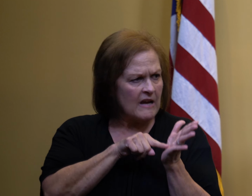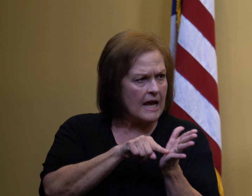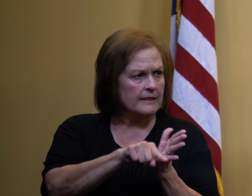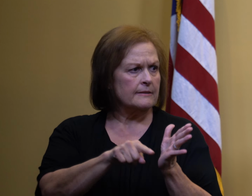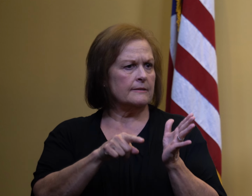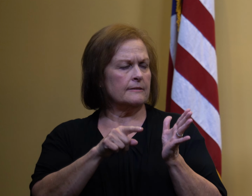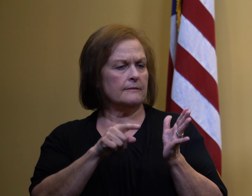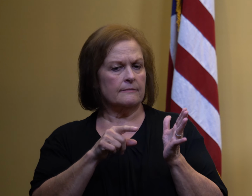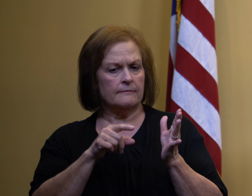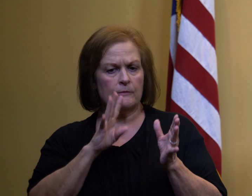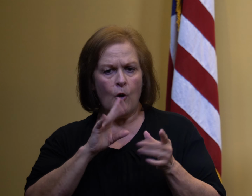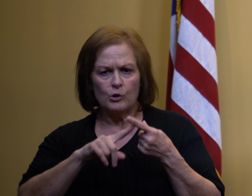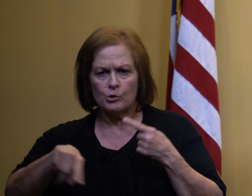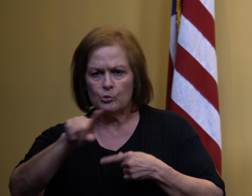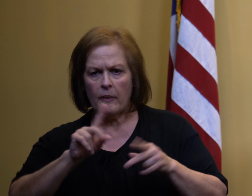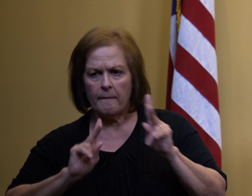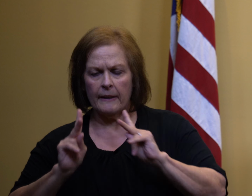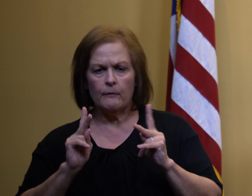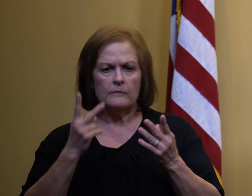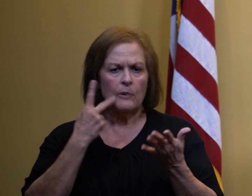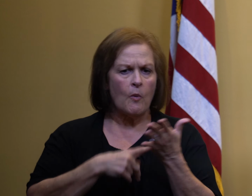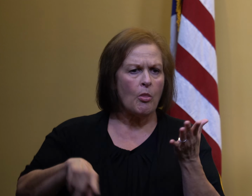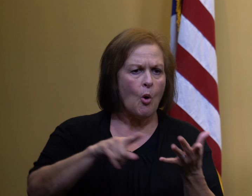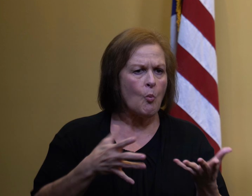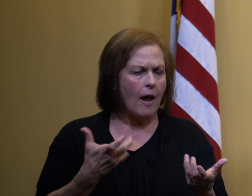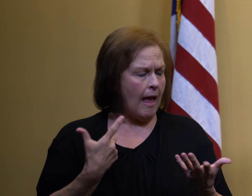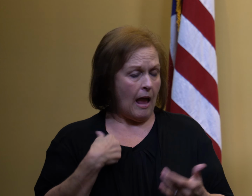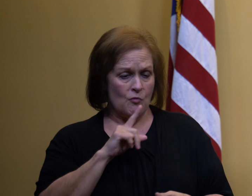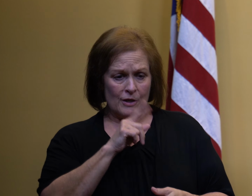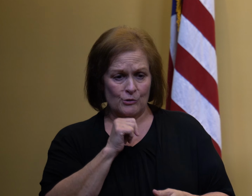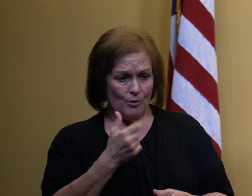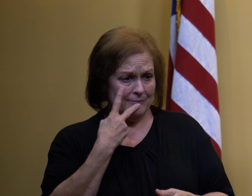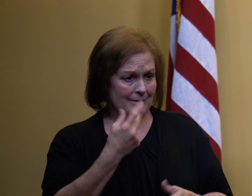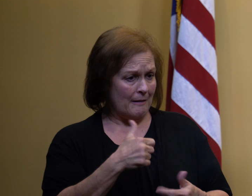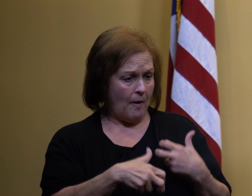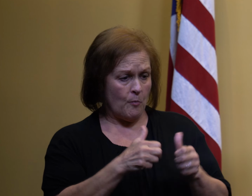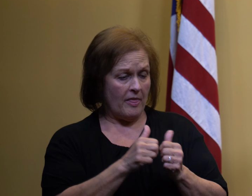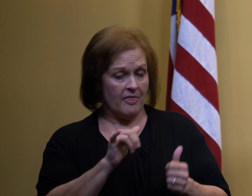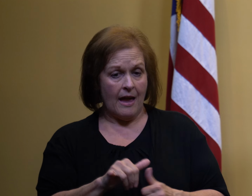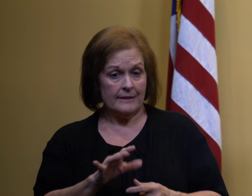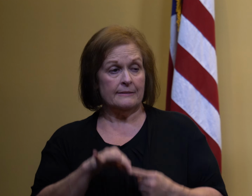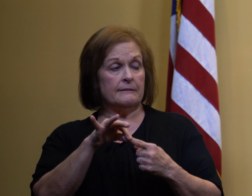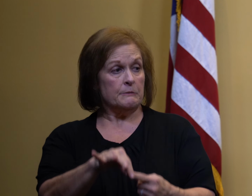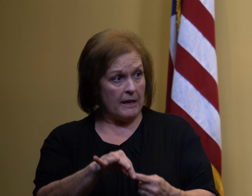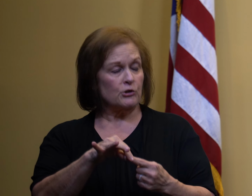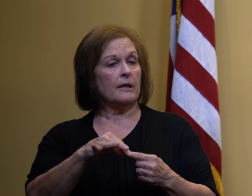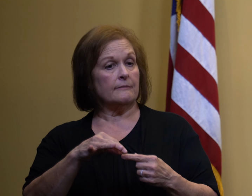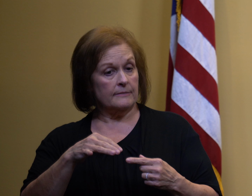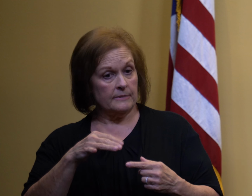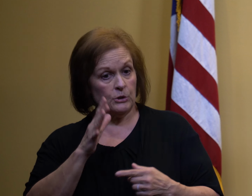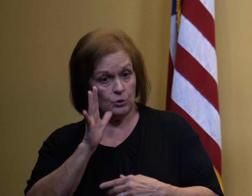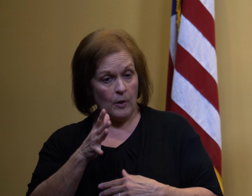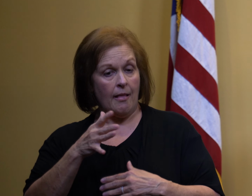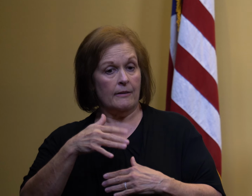more time listening to the public. I don't see any harm in that, especially when it's moved a process forward, when